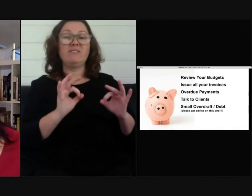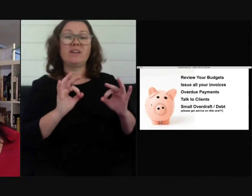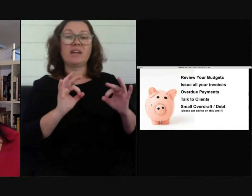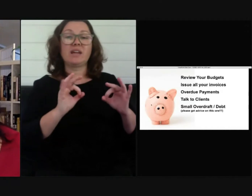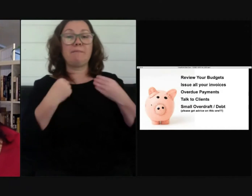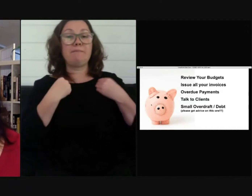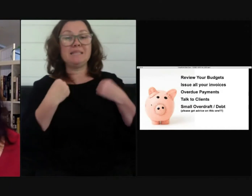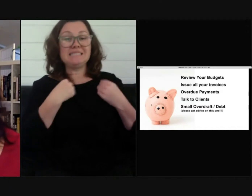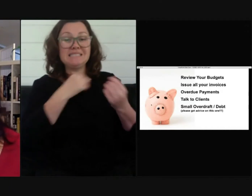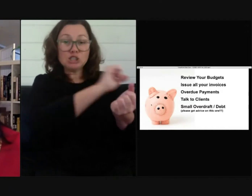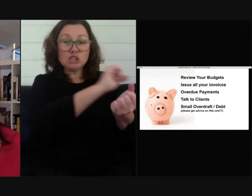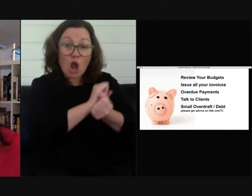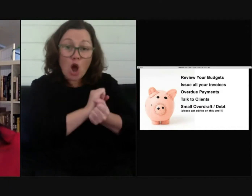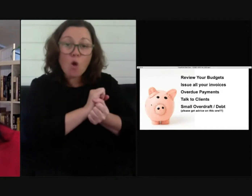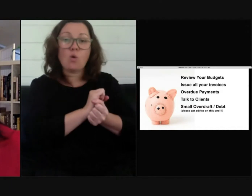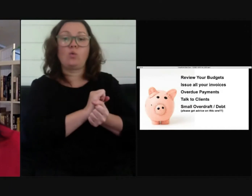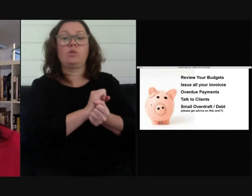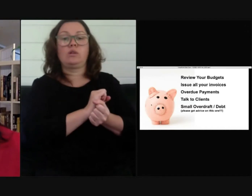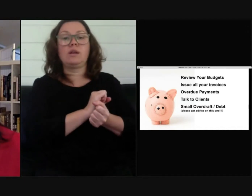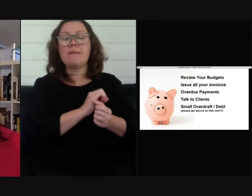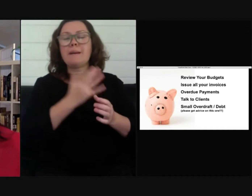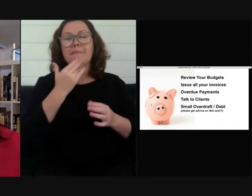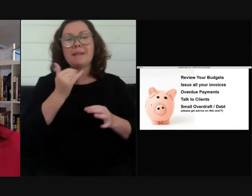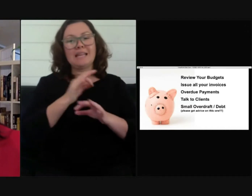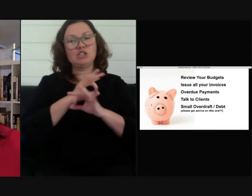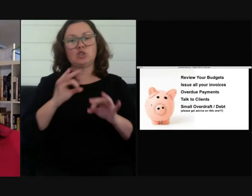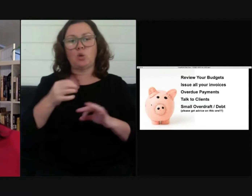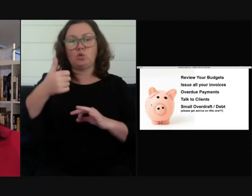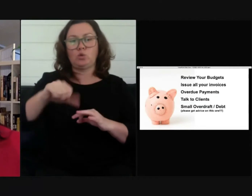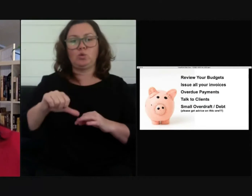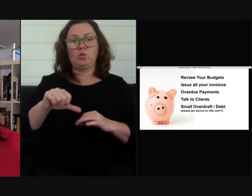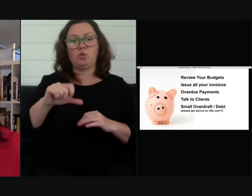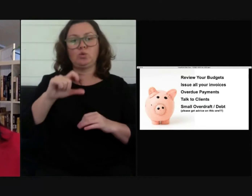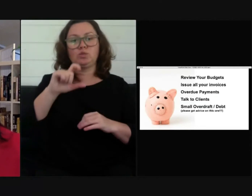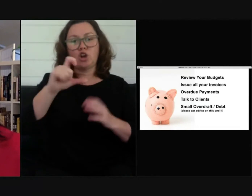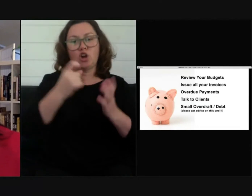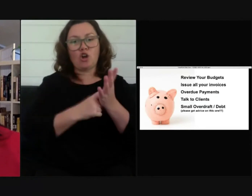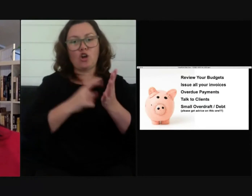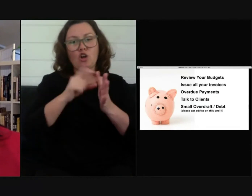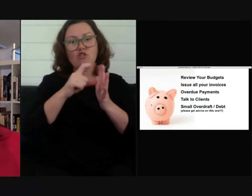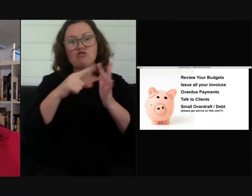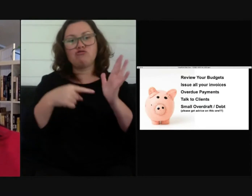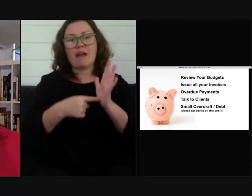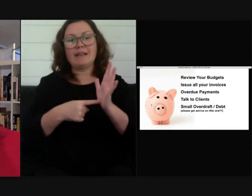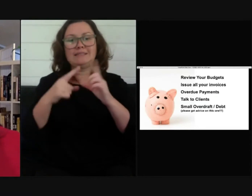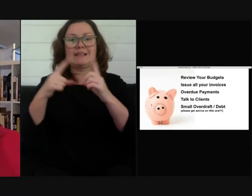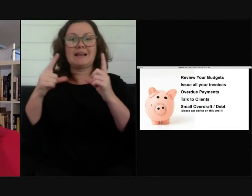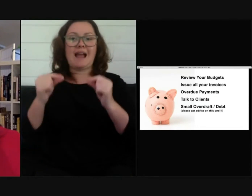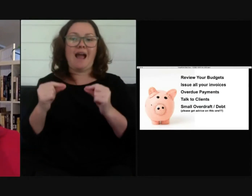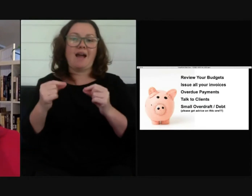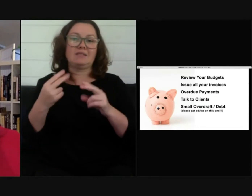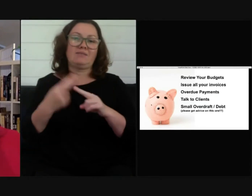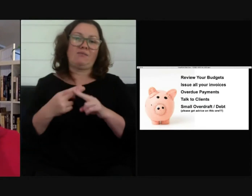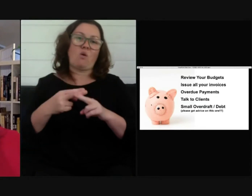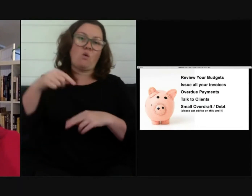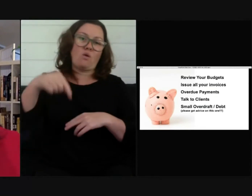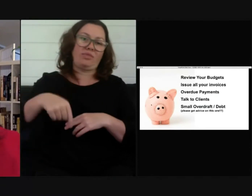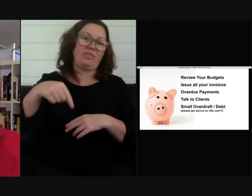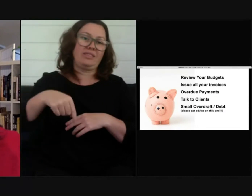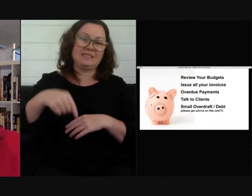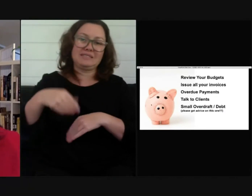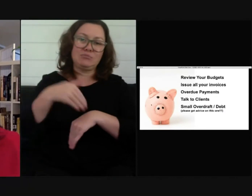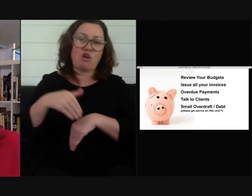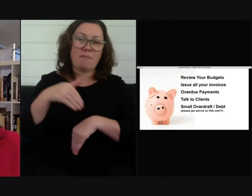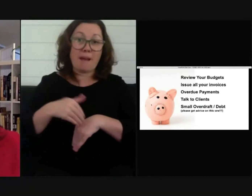as your answer to this problem. Again, I've spoken to a number of clients in the last couple of weeks who have reassured me with great confidence